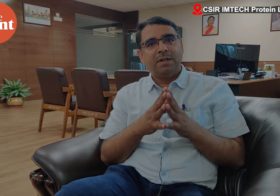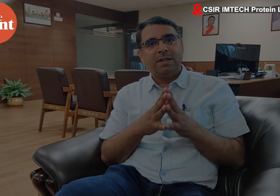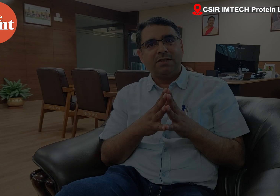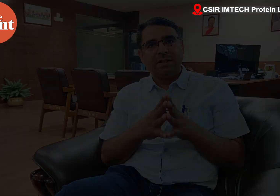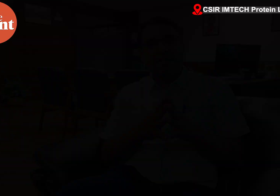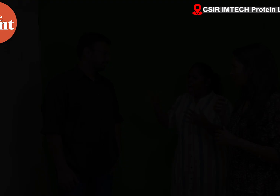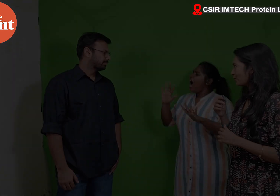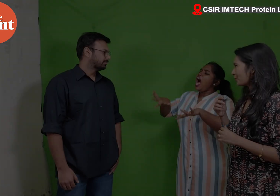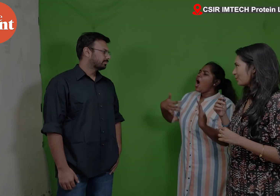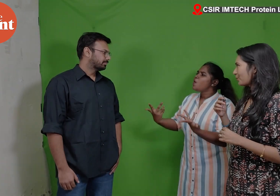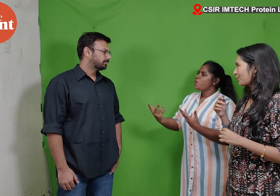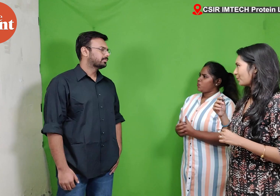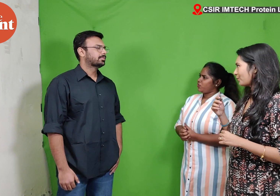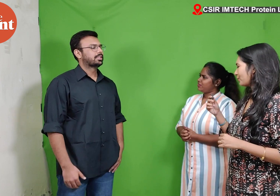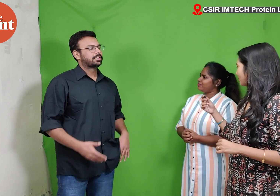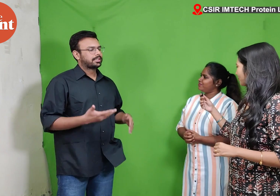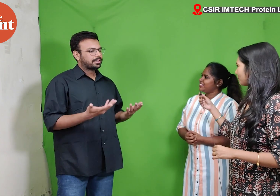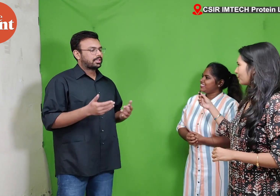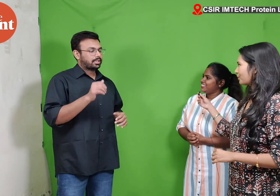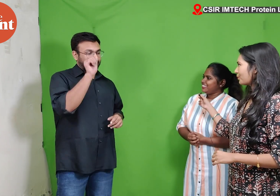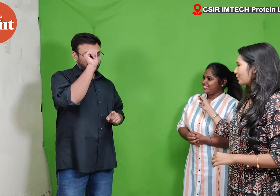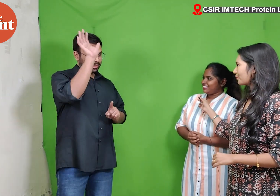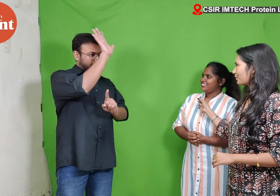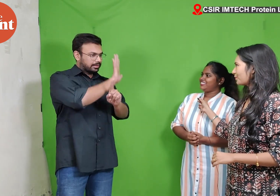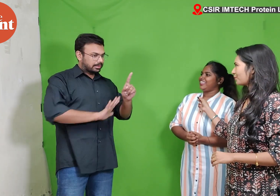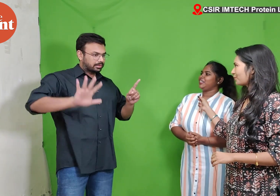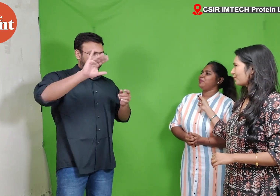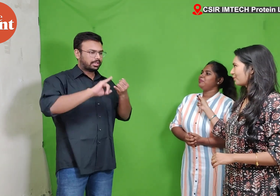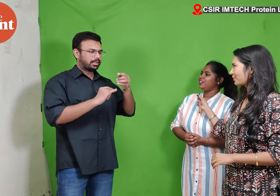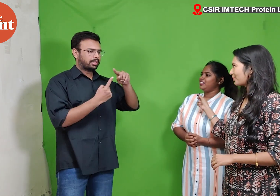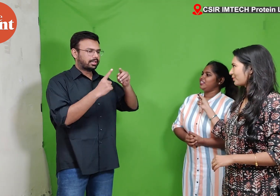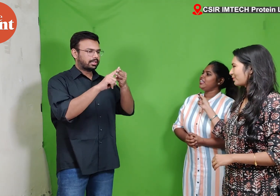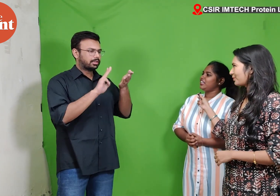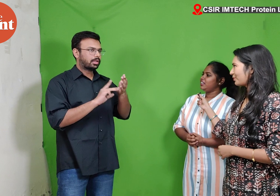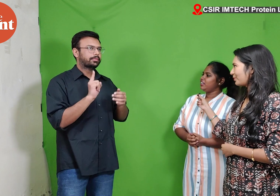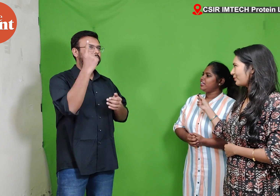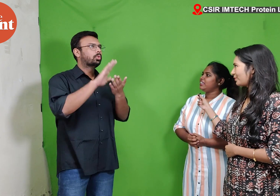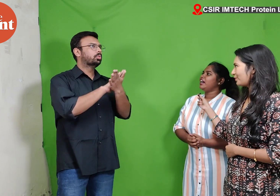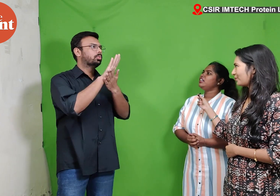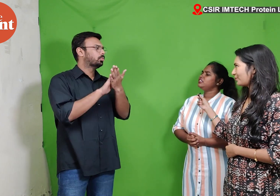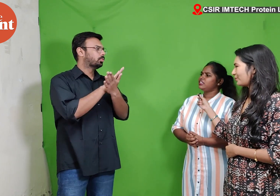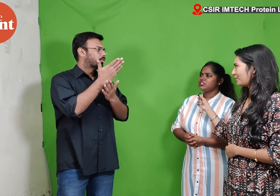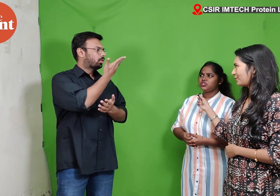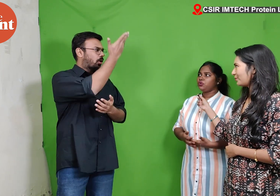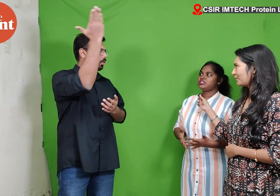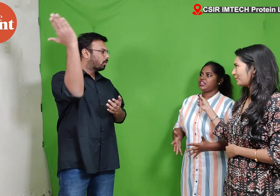children. There is no STEM education in India and there is no accessibility.